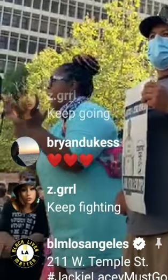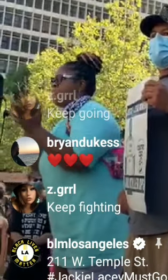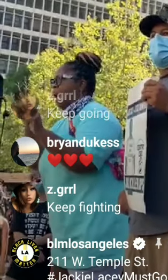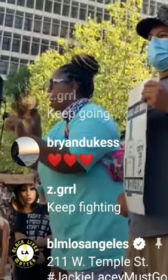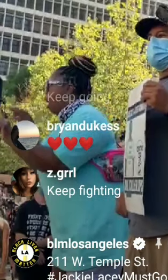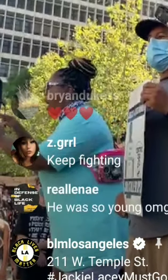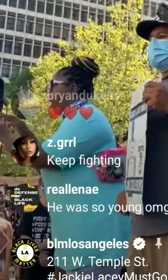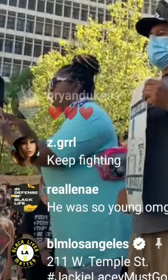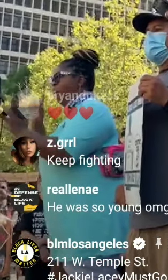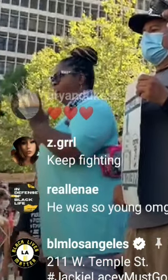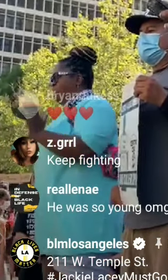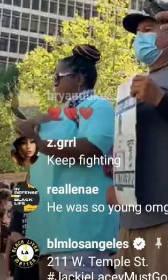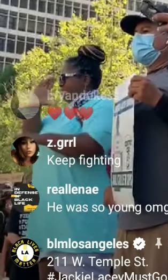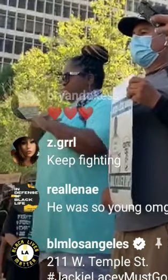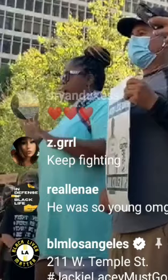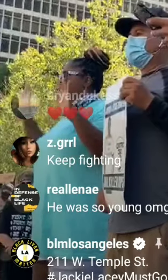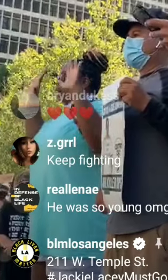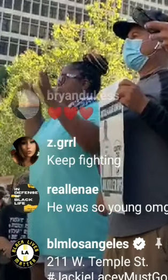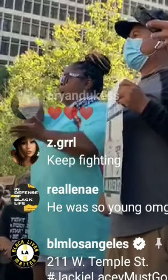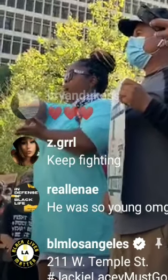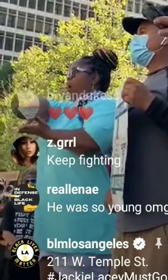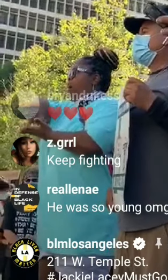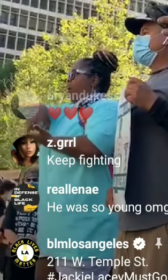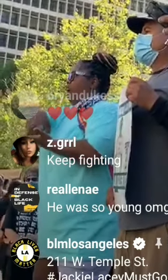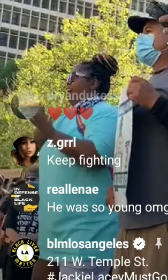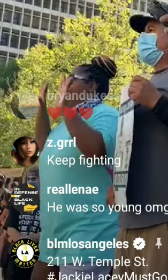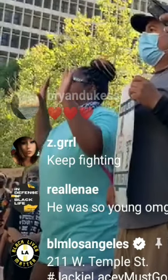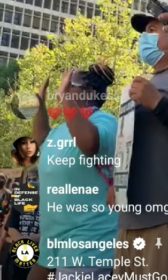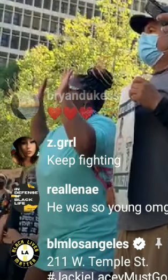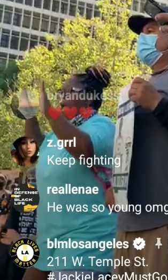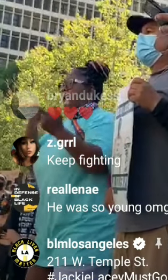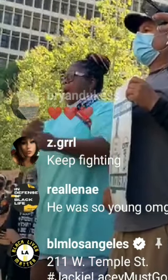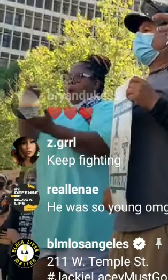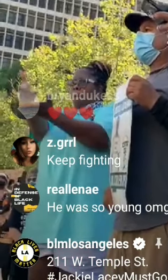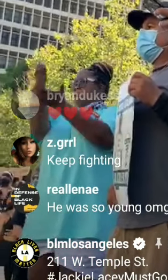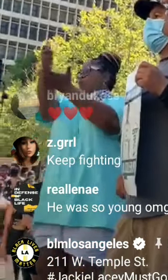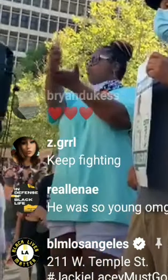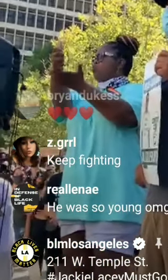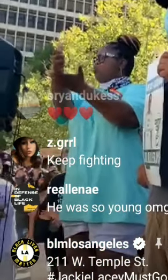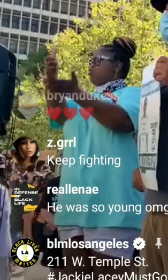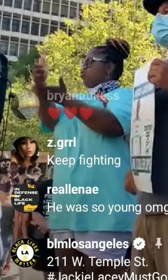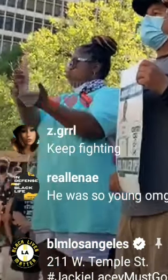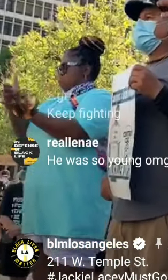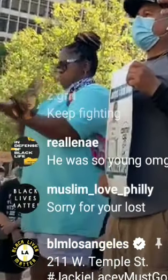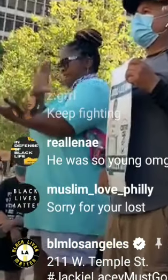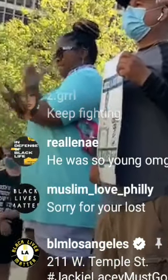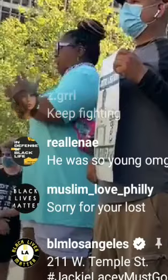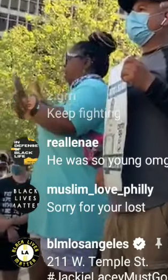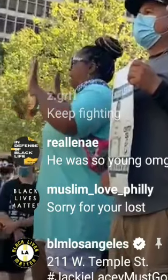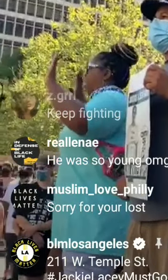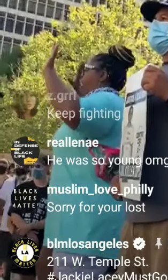hands in the air and was starting to kneel when killer cop Medina shot him. He was surrendering and his killer did not care.